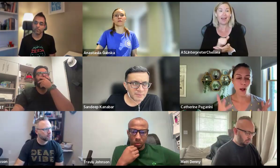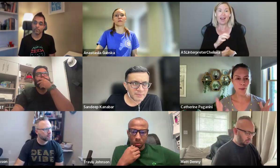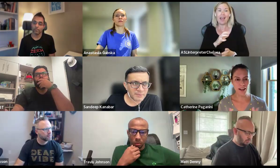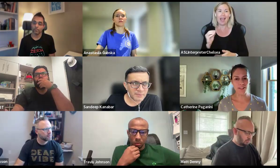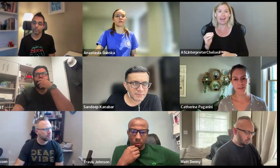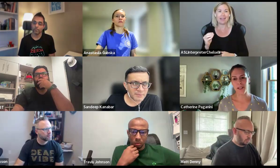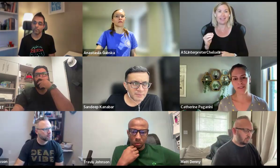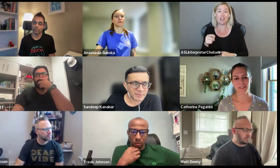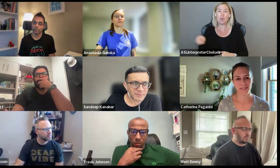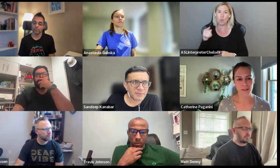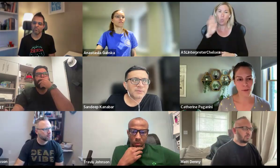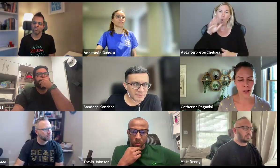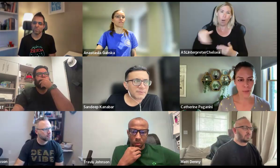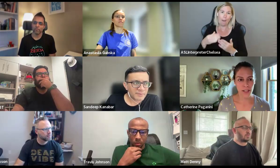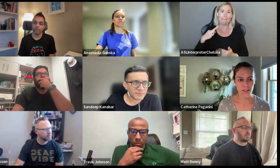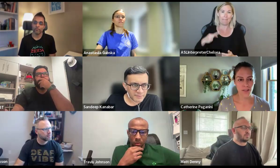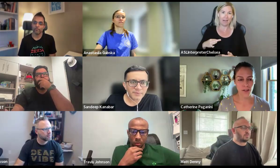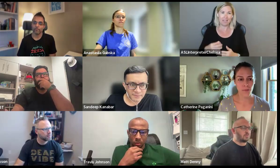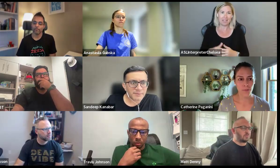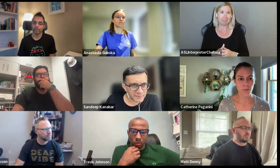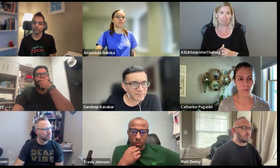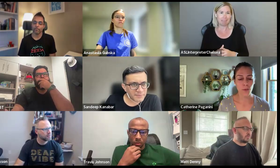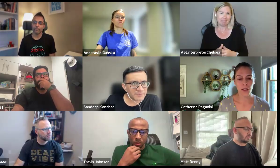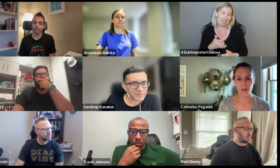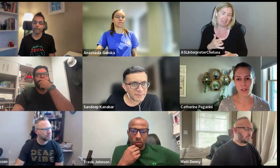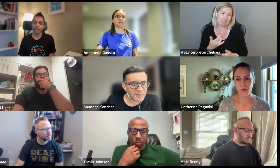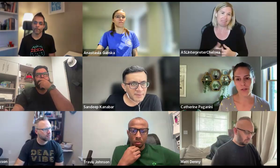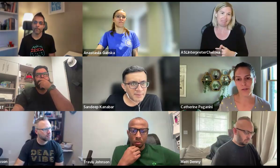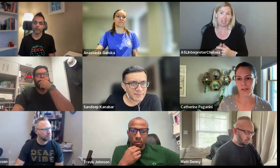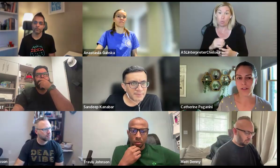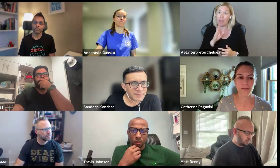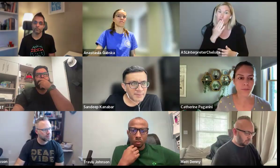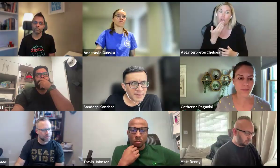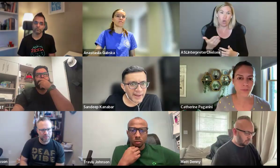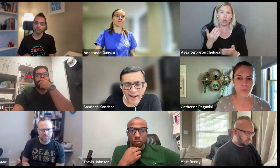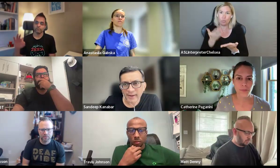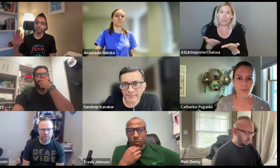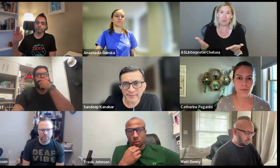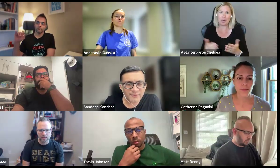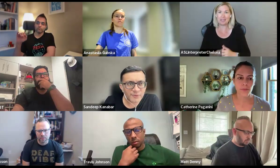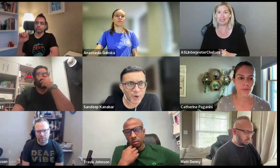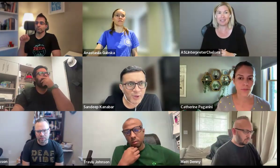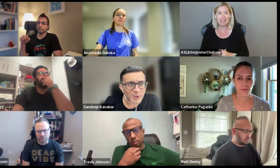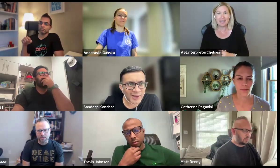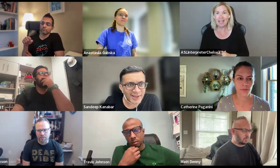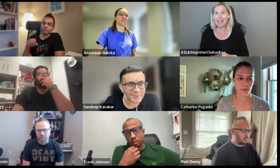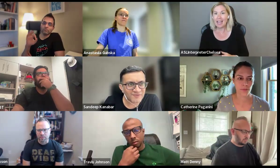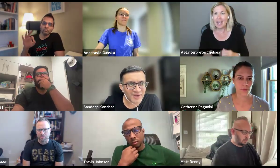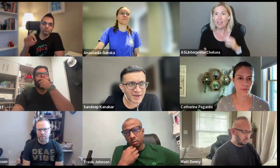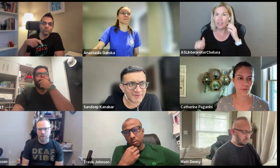all benefit from it. It will all be a really good resource. And it will also help with And our